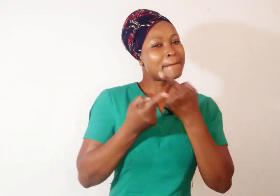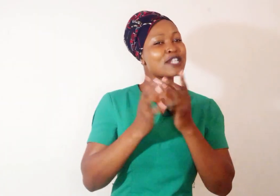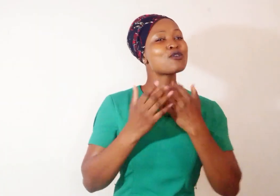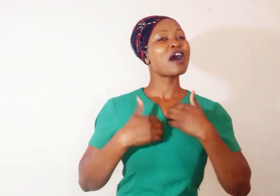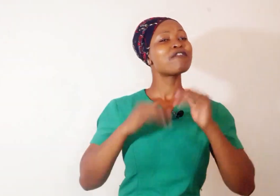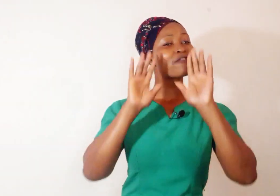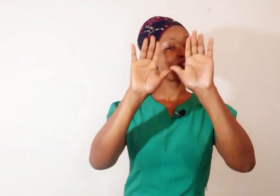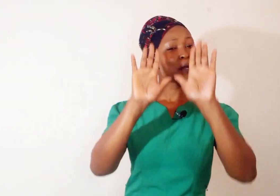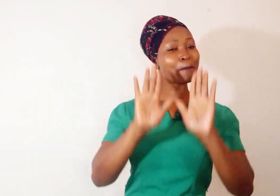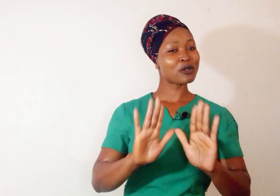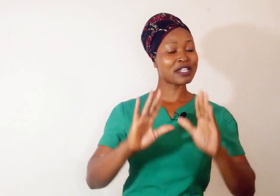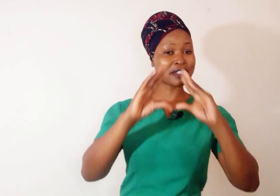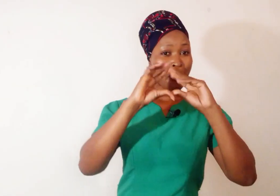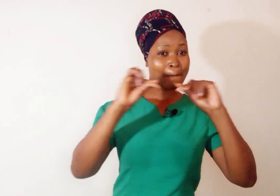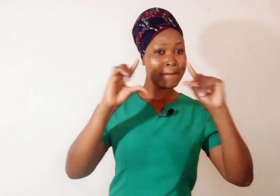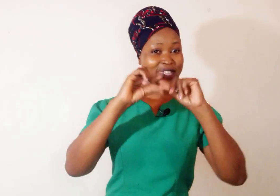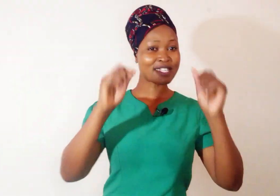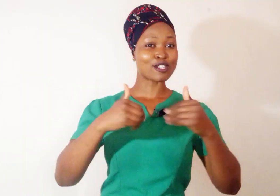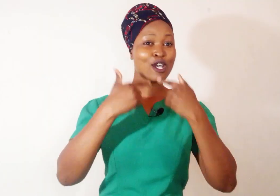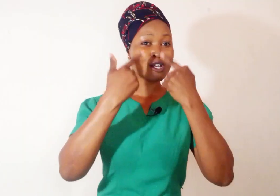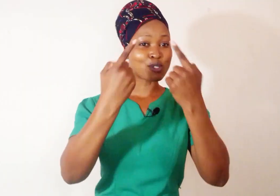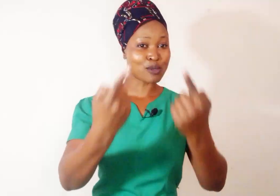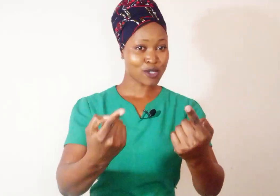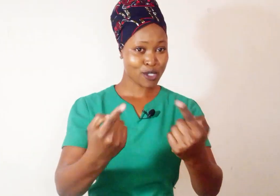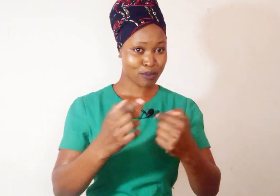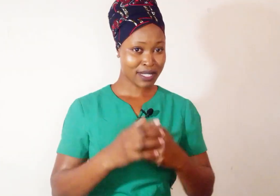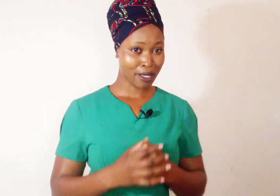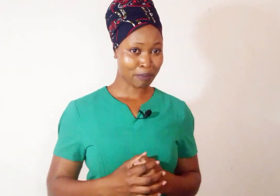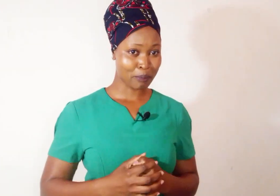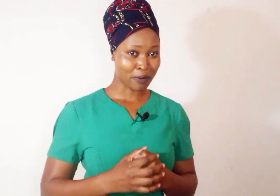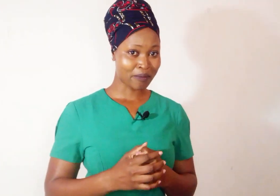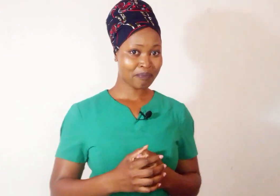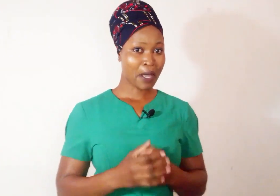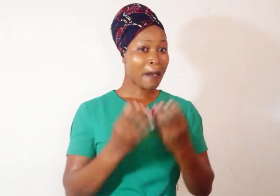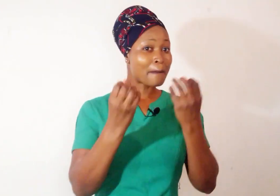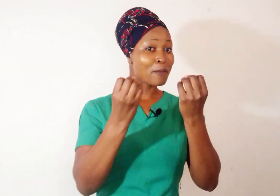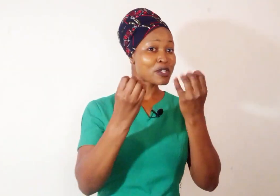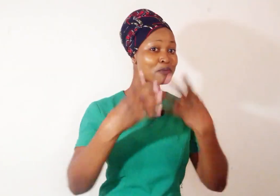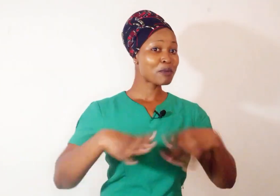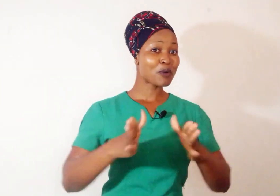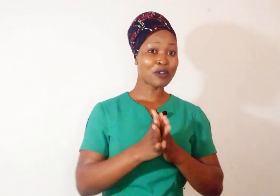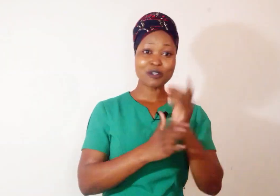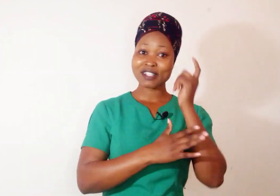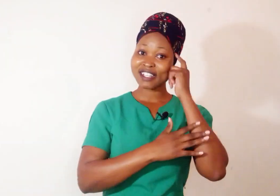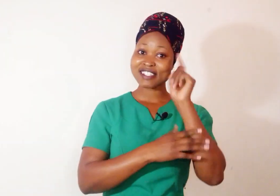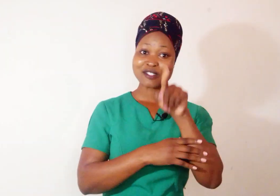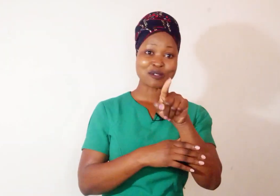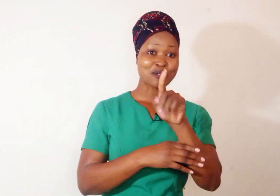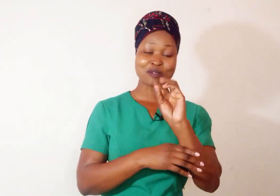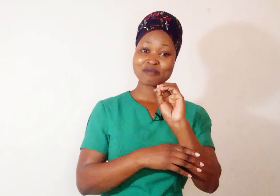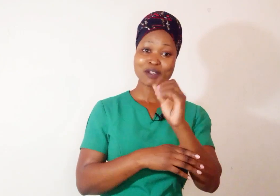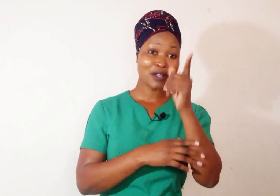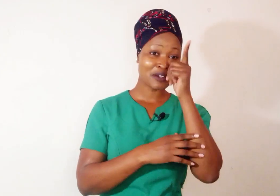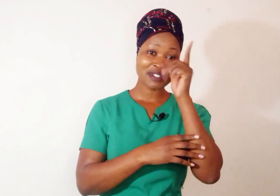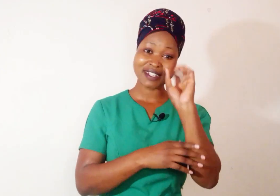but you have a very important message to tell people. Most people will not listen to you. They will not